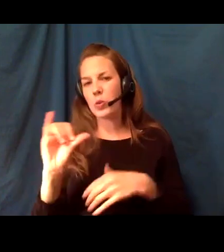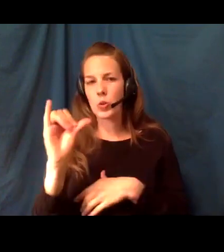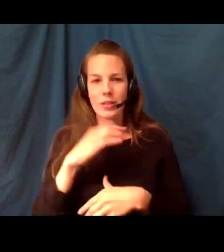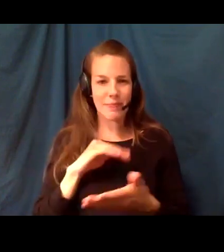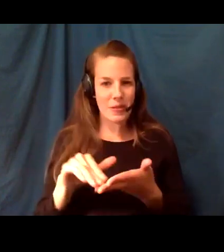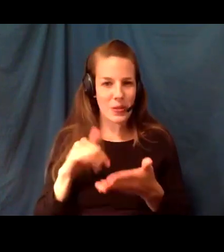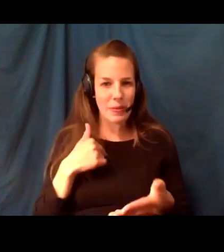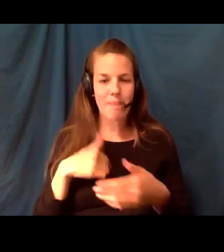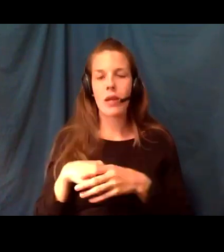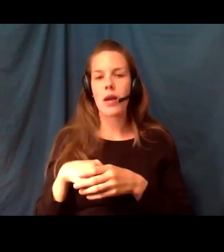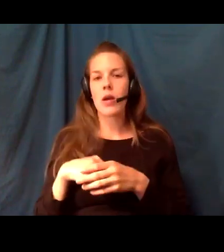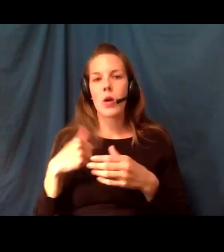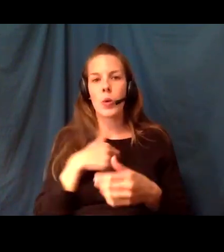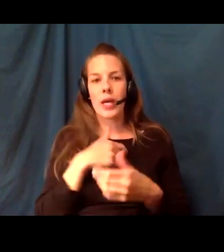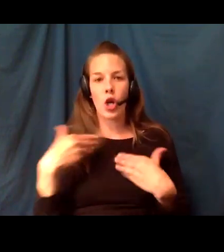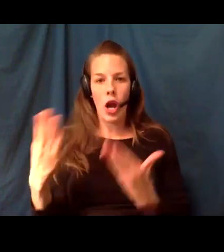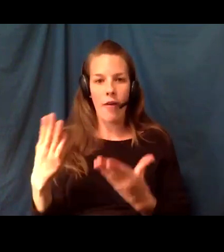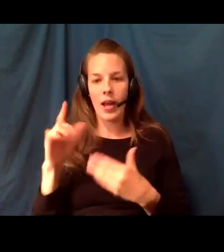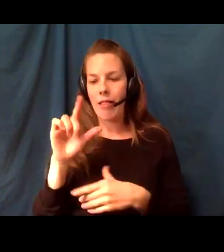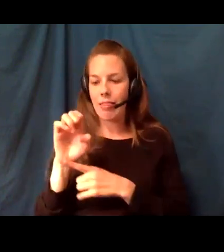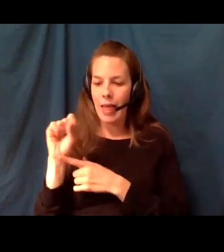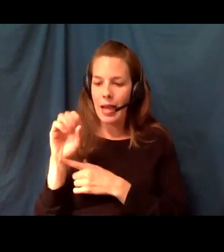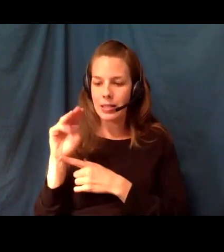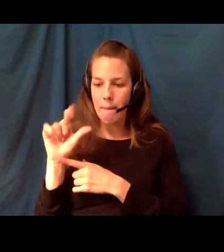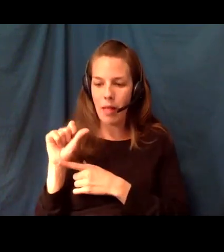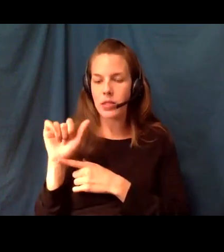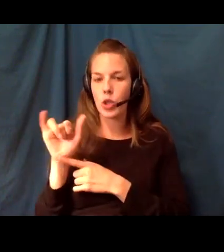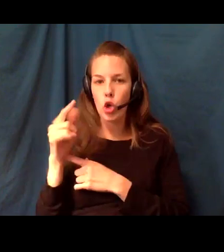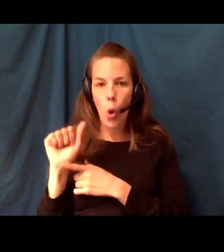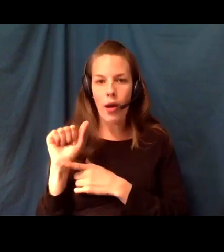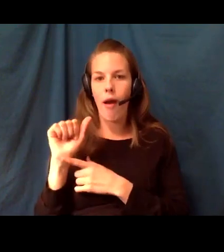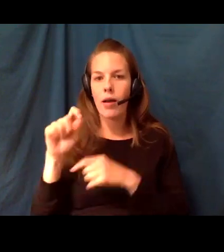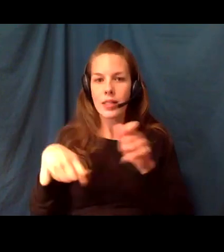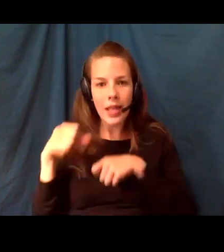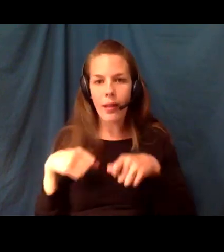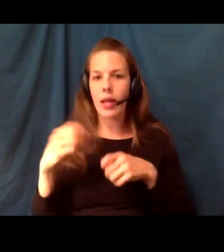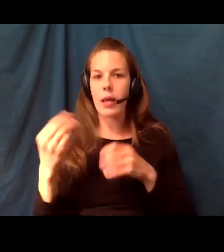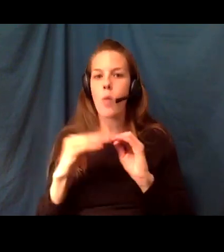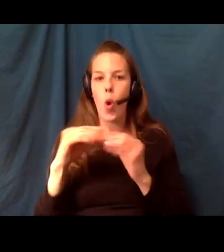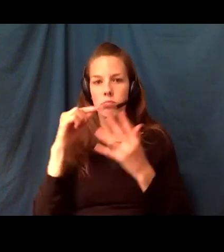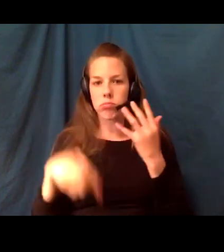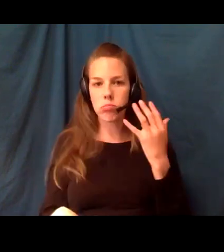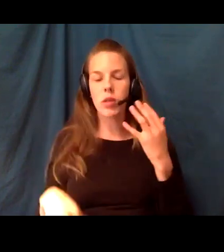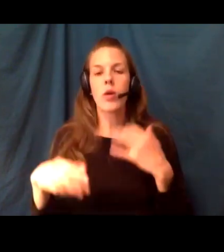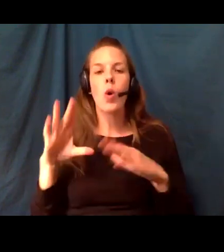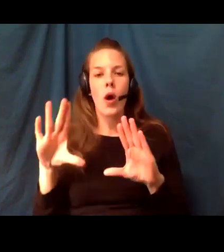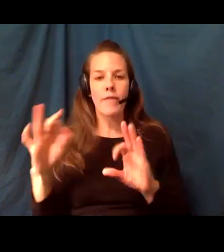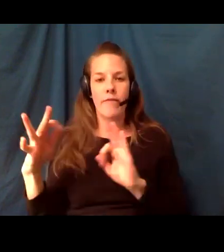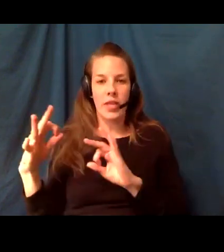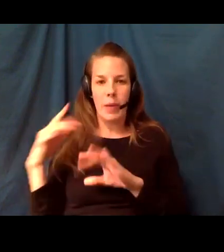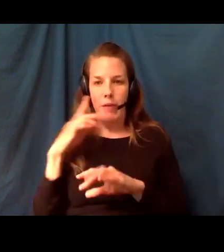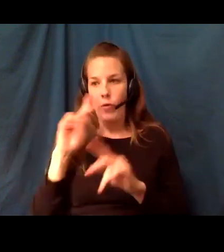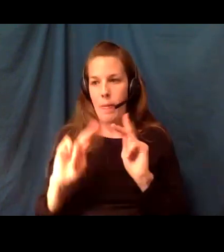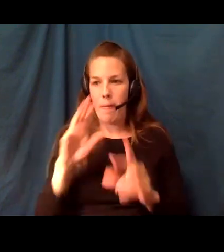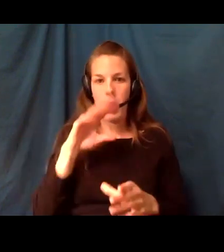Currently, we are offering Les Mills, yoga, cycling, and more. We've had some wonderful feedback from these participants. Some